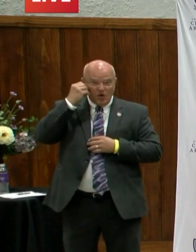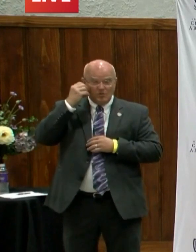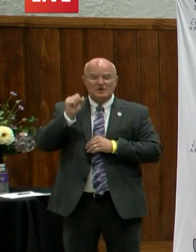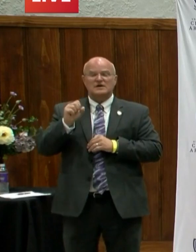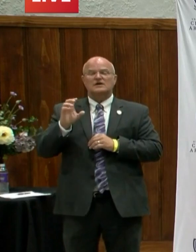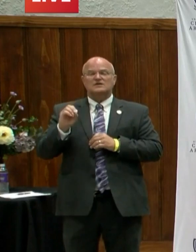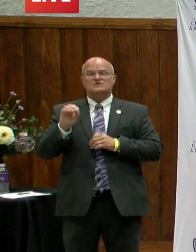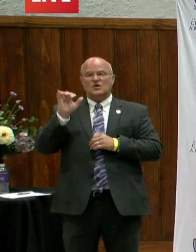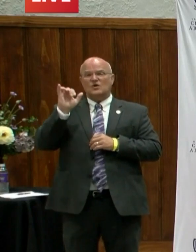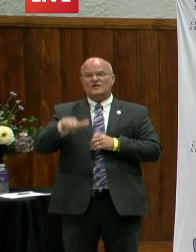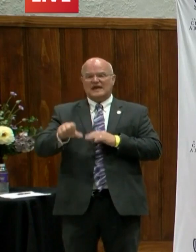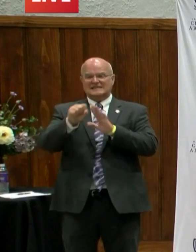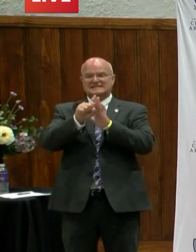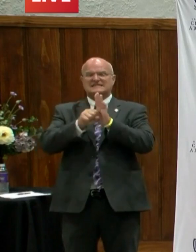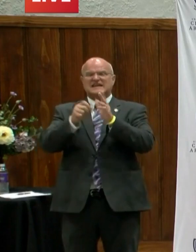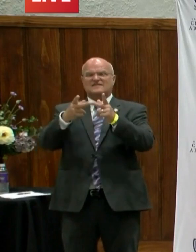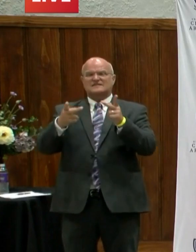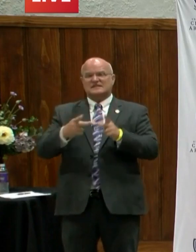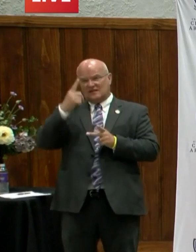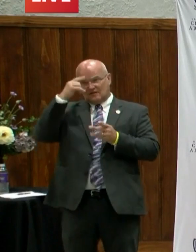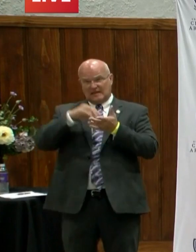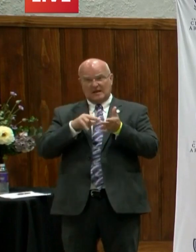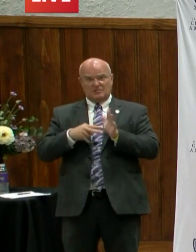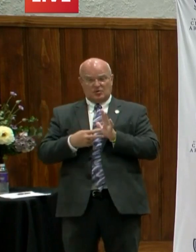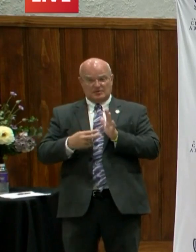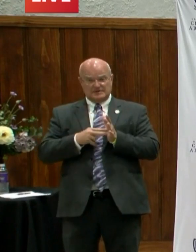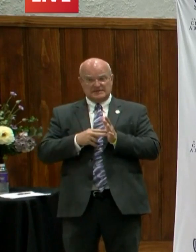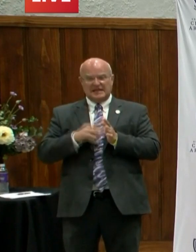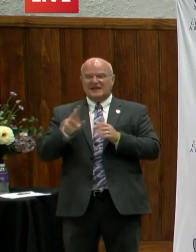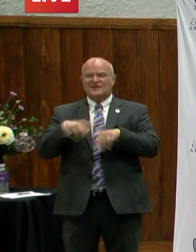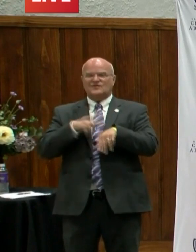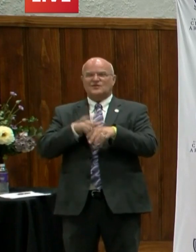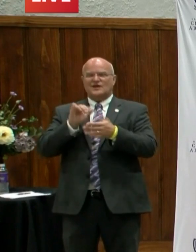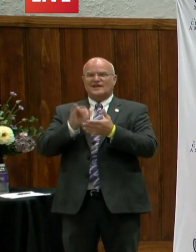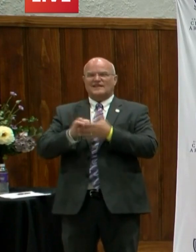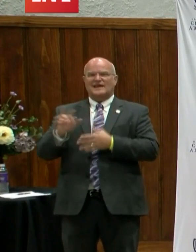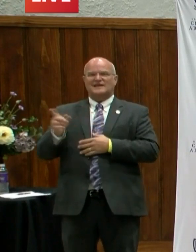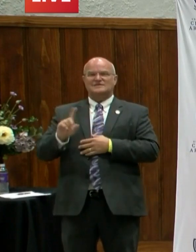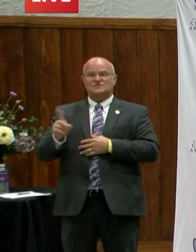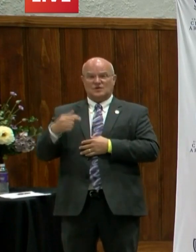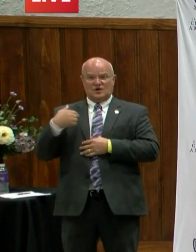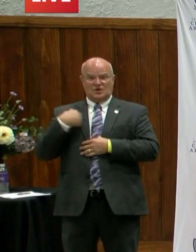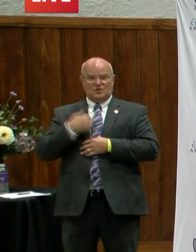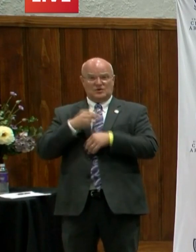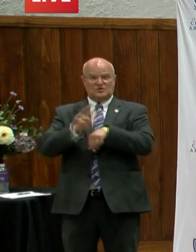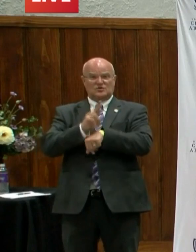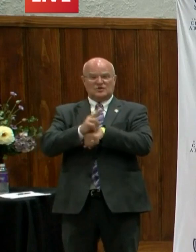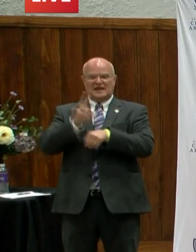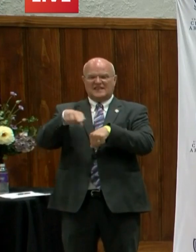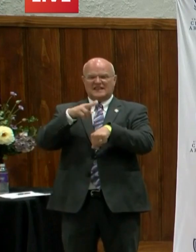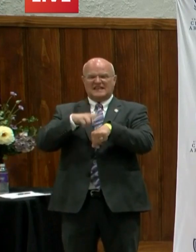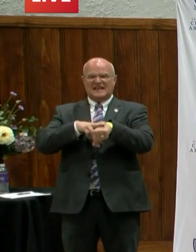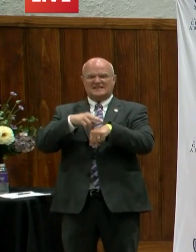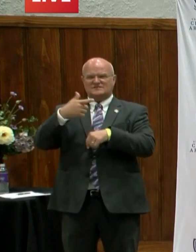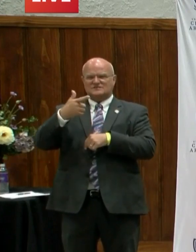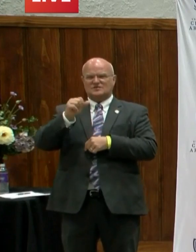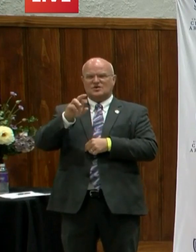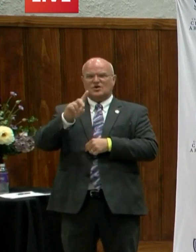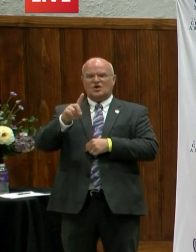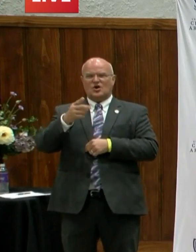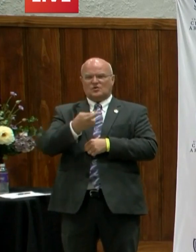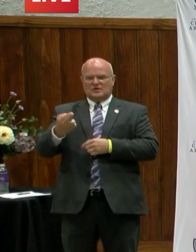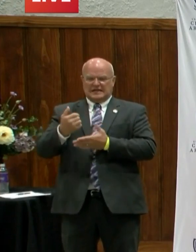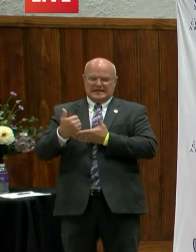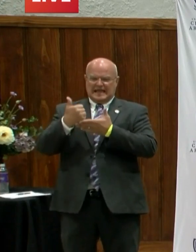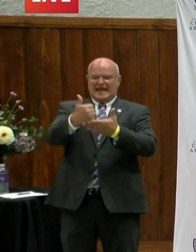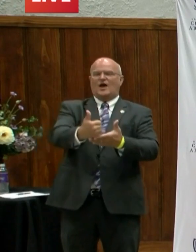and so that's a state facility for that purpose. And of course, that's where we utilize some National Guard resources to